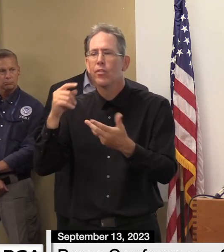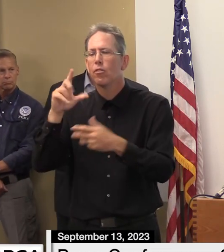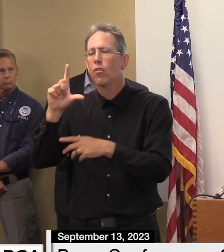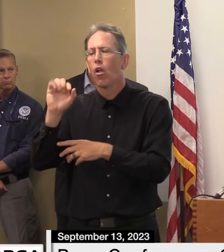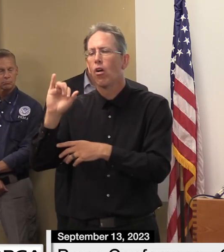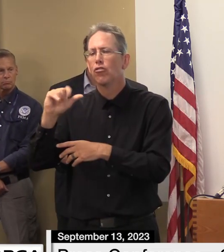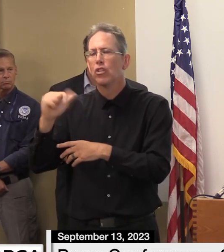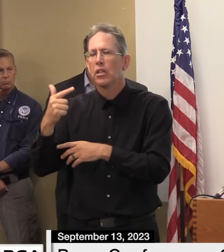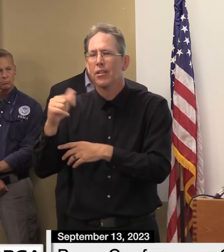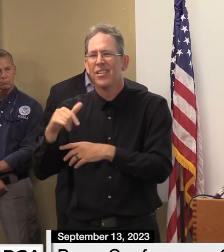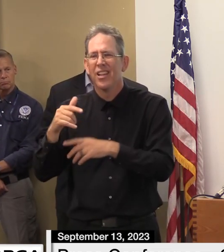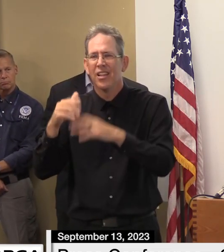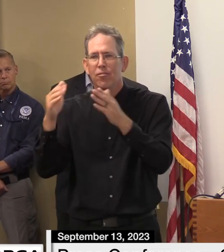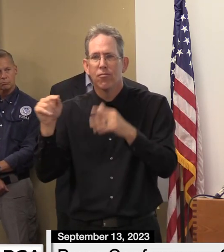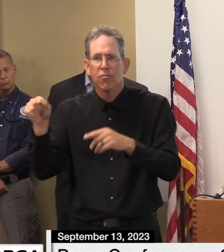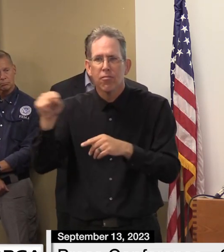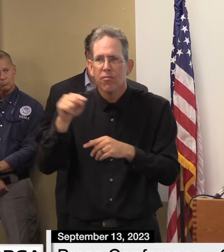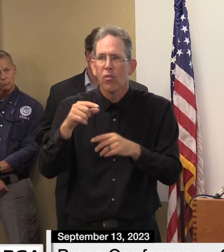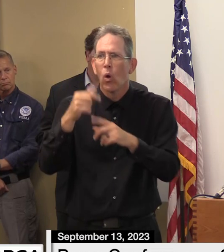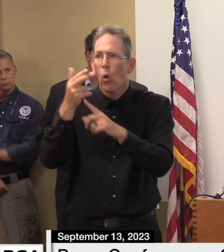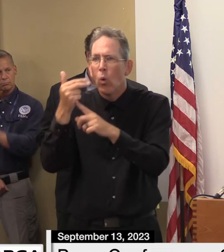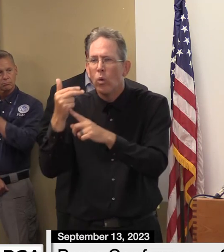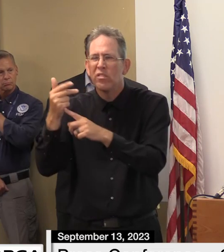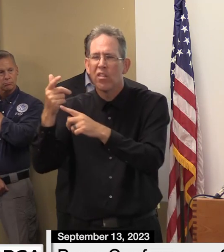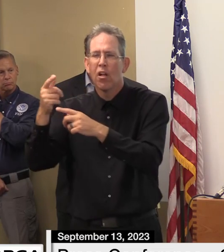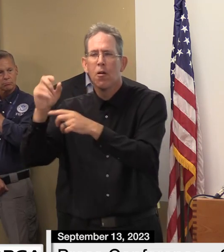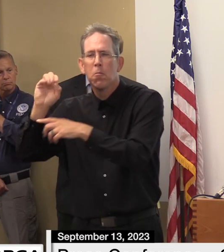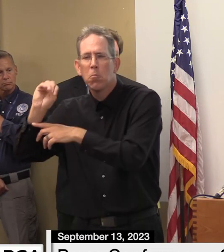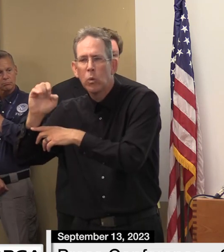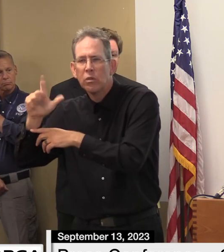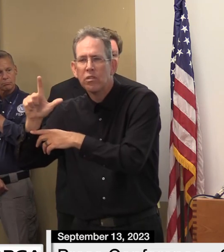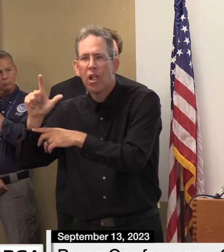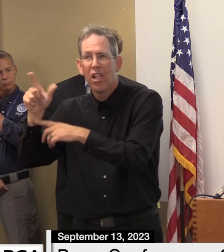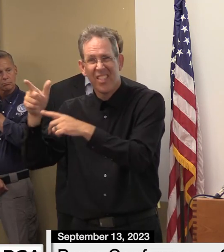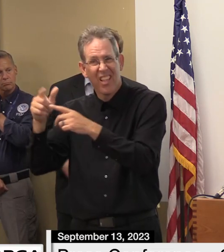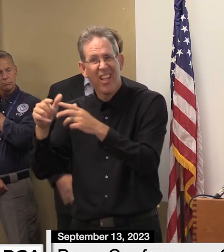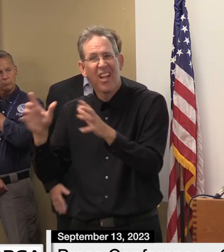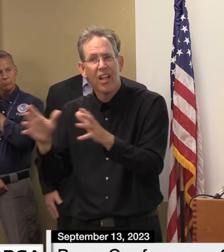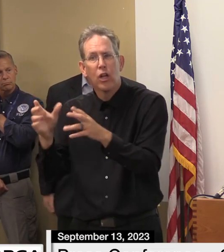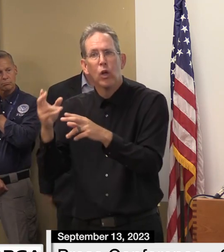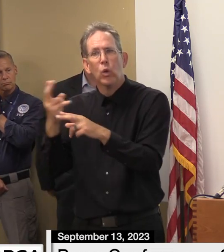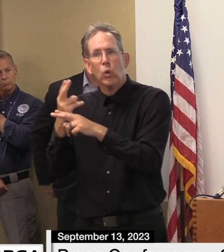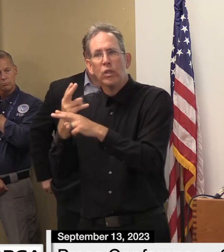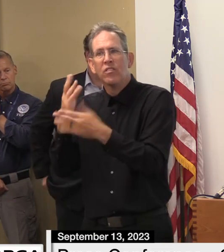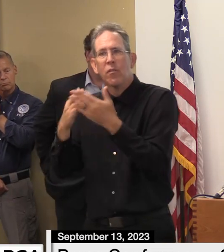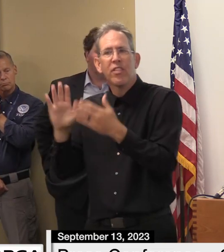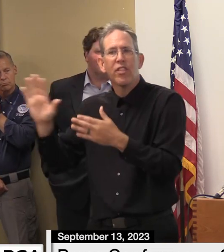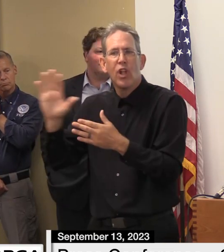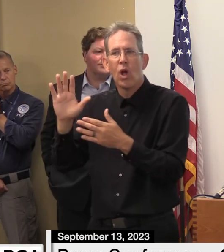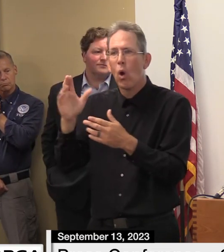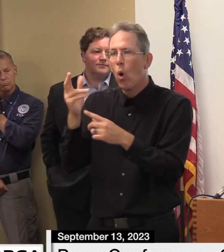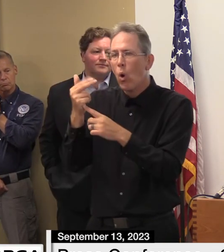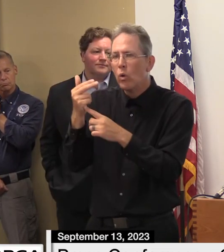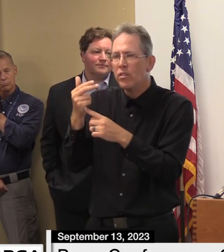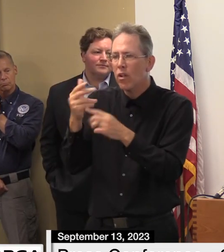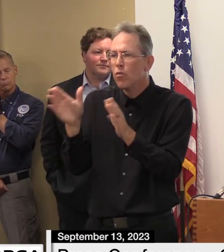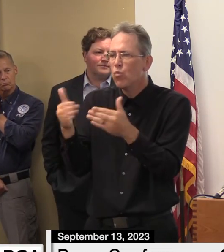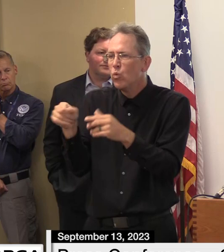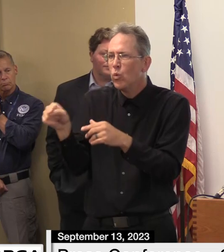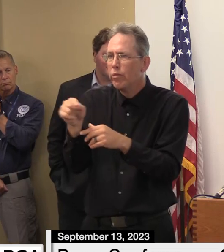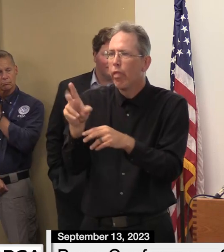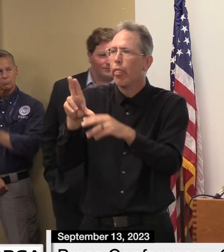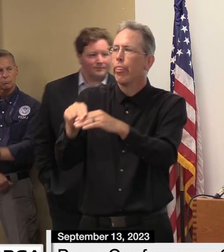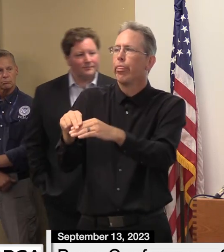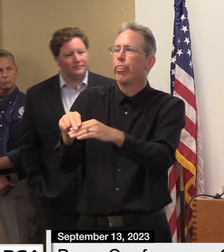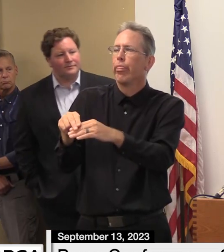from hotel owners and lodging facilities that they are using some of their hotel rooms and otherwise rooms